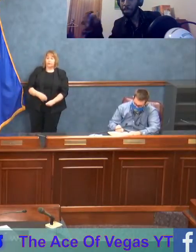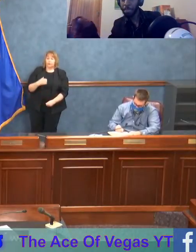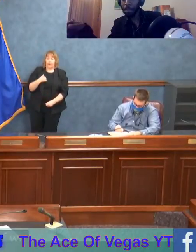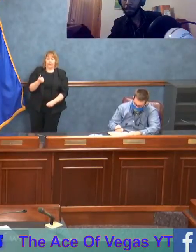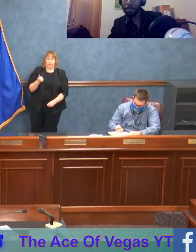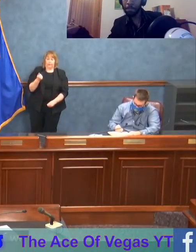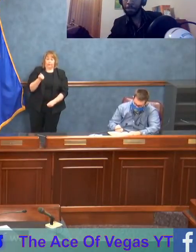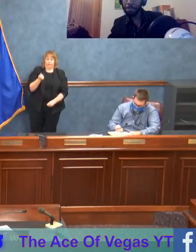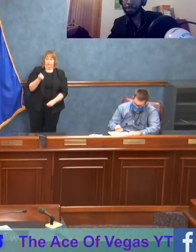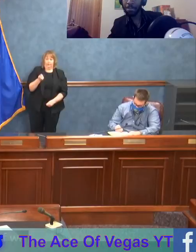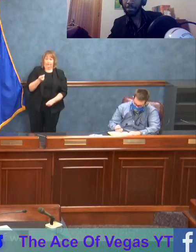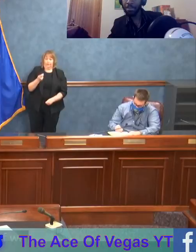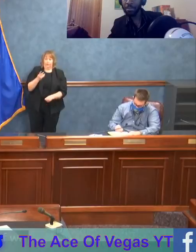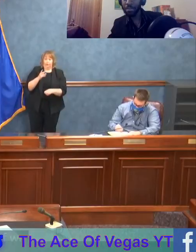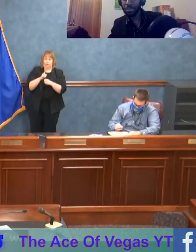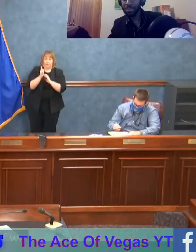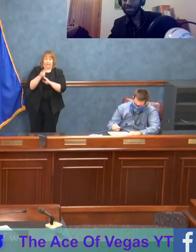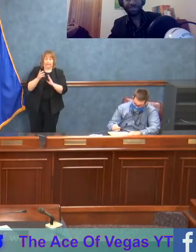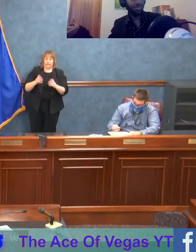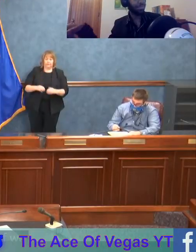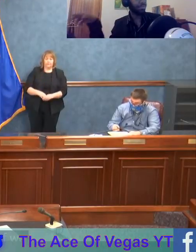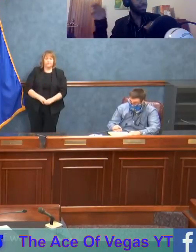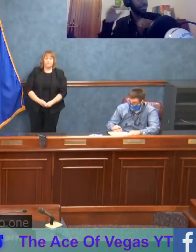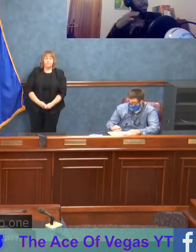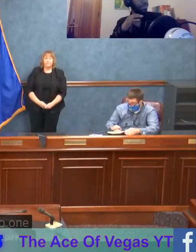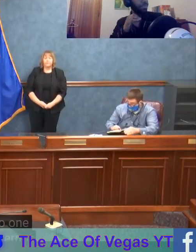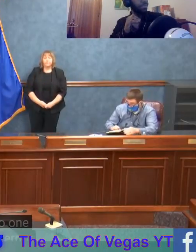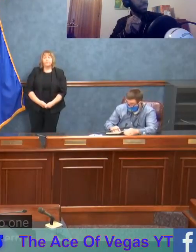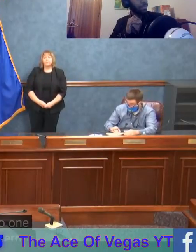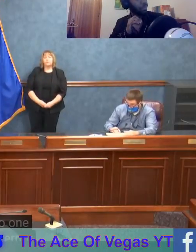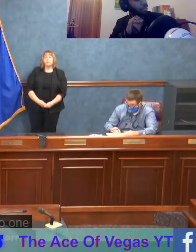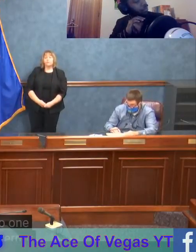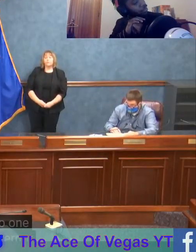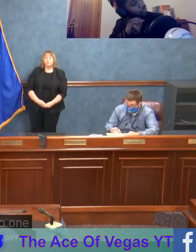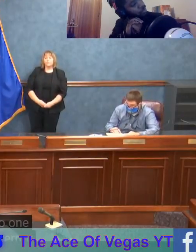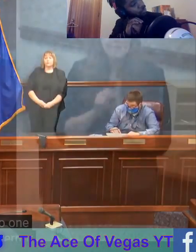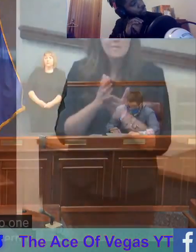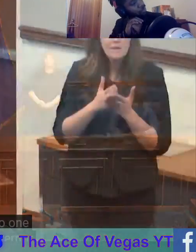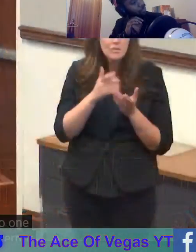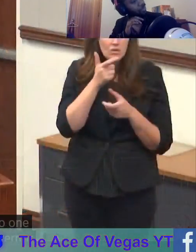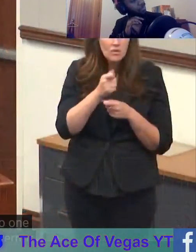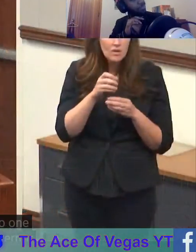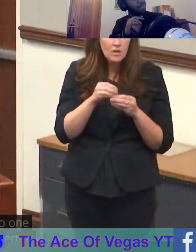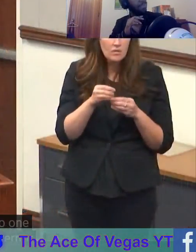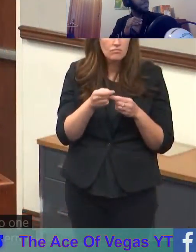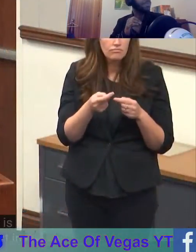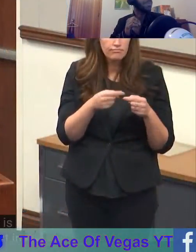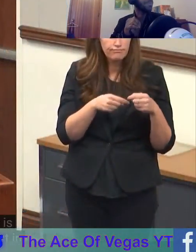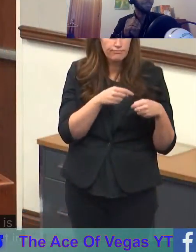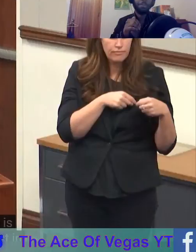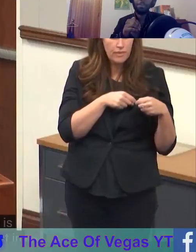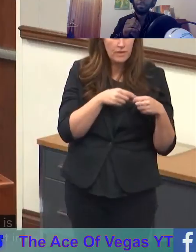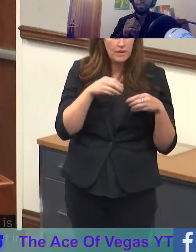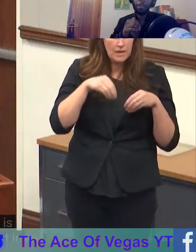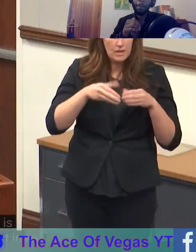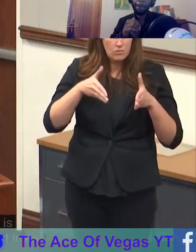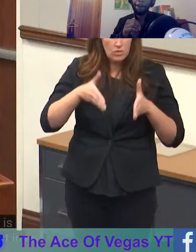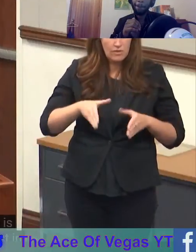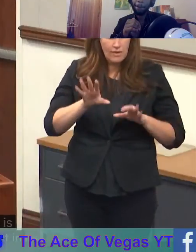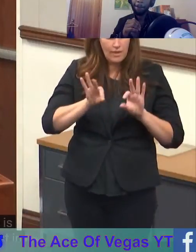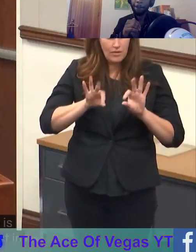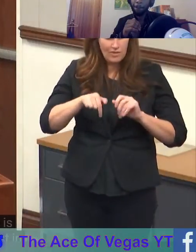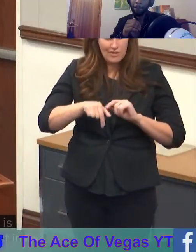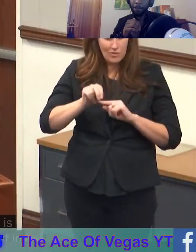keep it to one question each, please. Governor, the Secretary of State has expressed some interest in moving back to an in-person election this